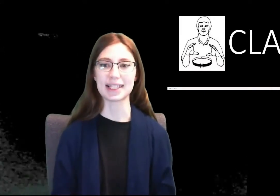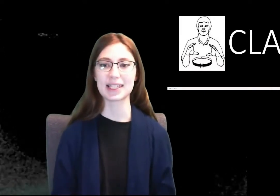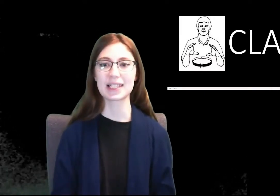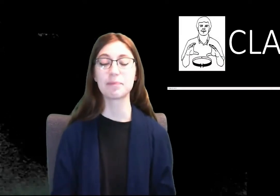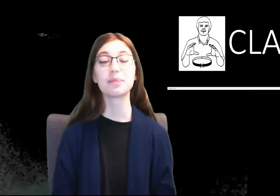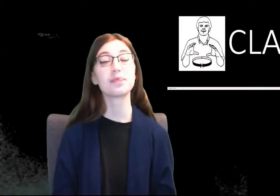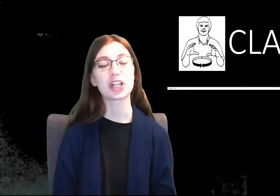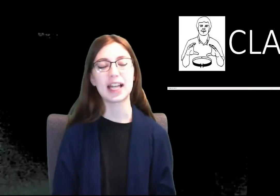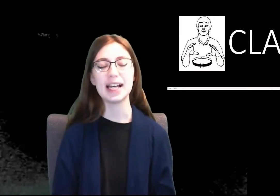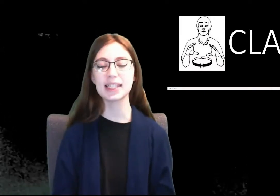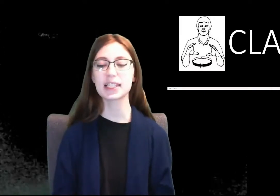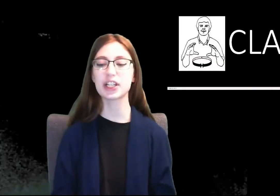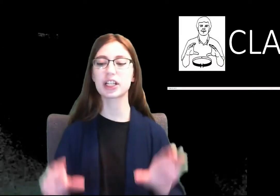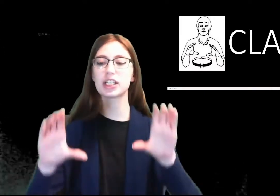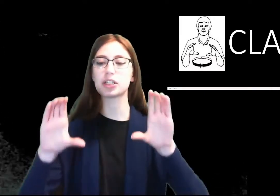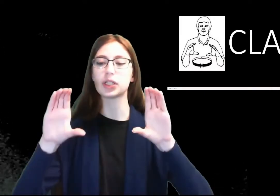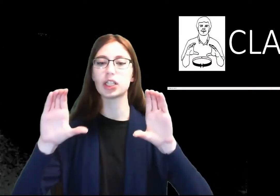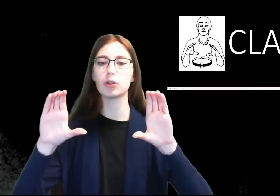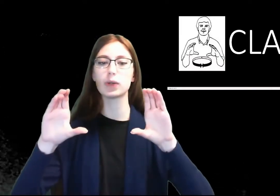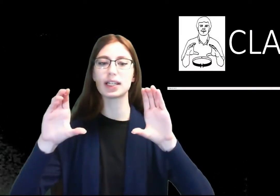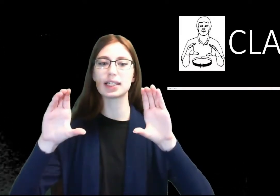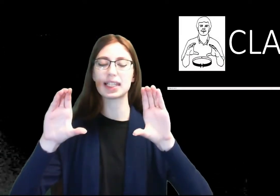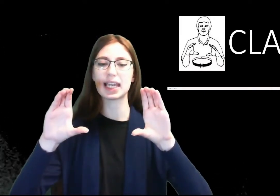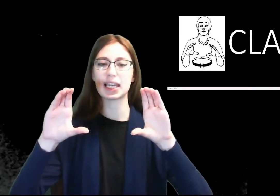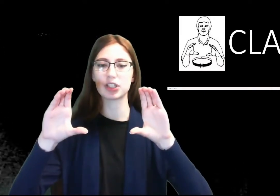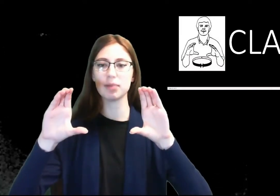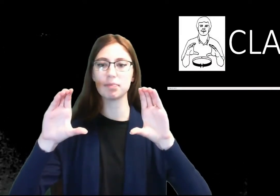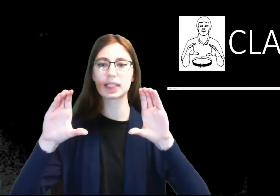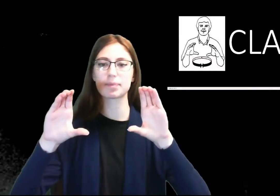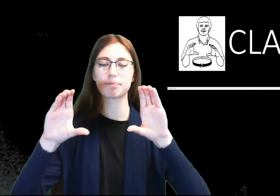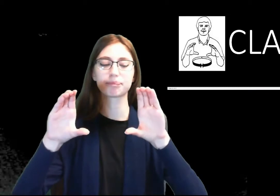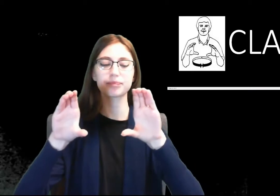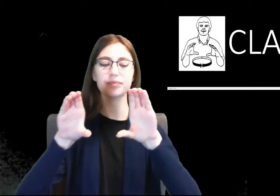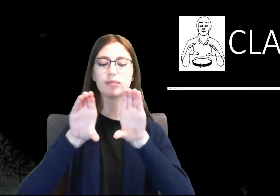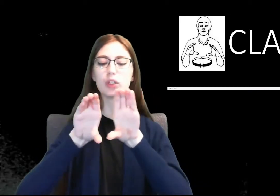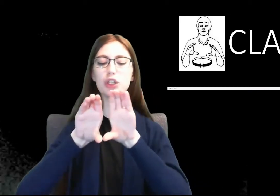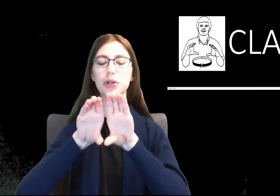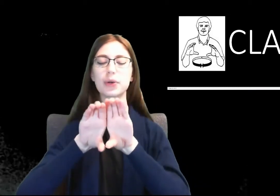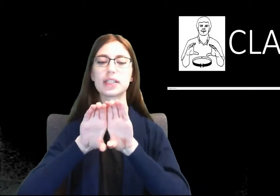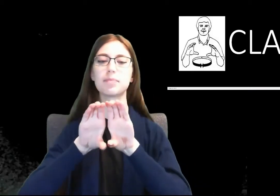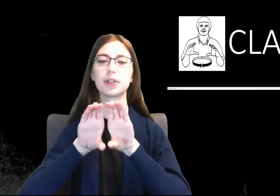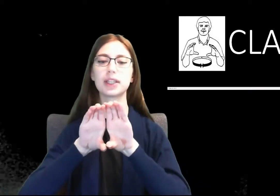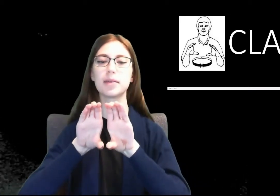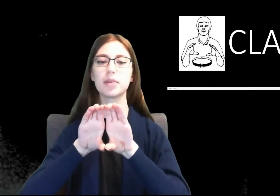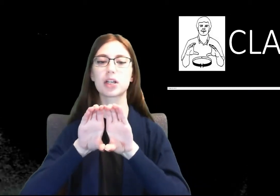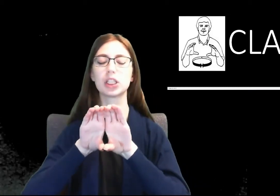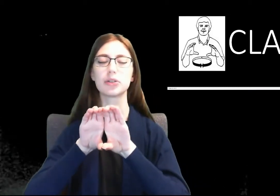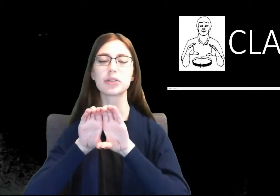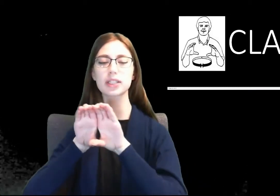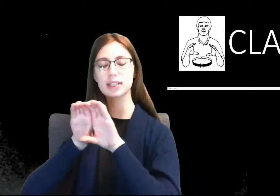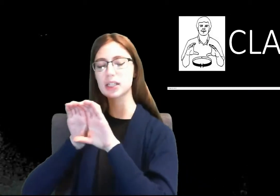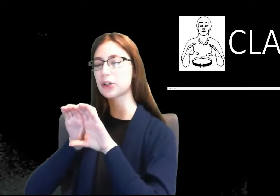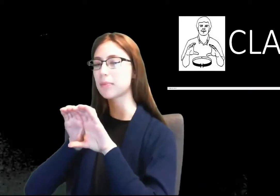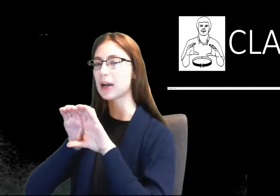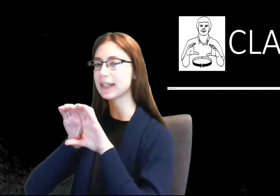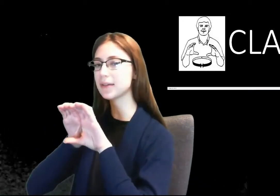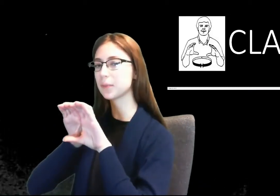Class. For class, you're going to do 2 C hand shapes. You're going to put them close to your body with